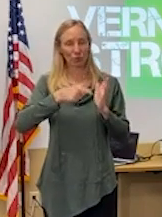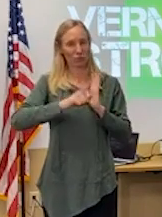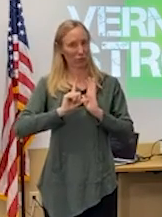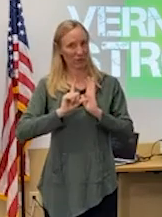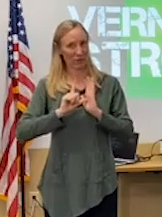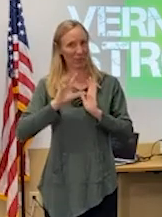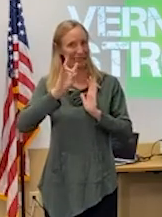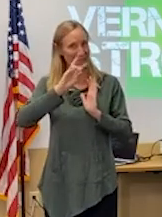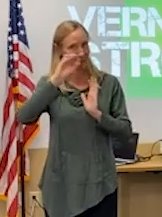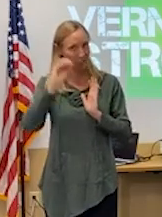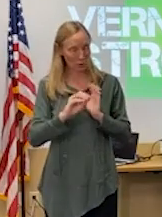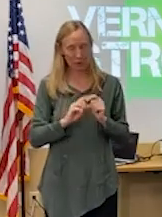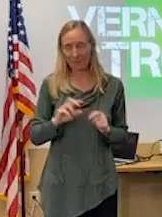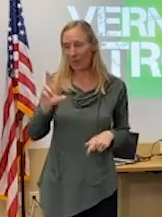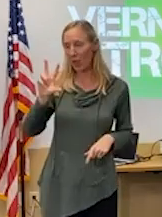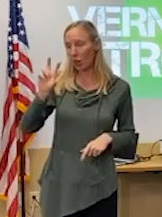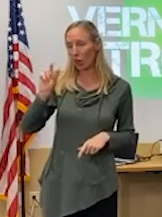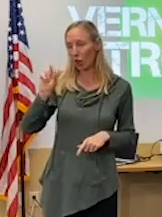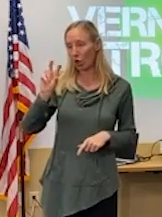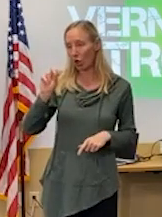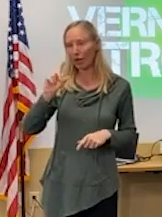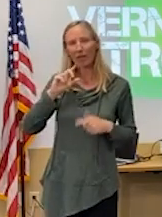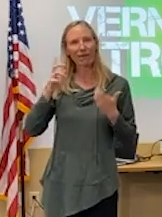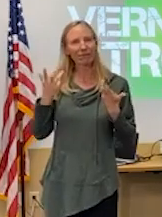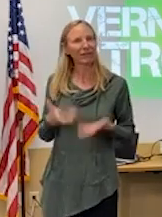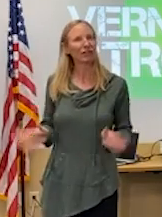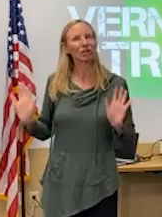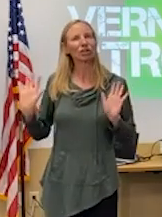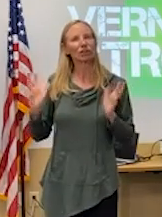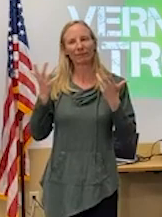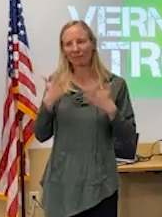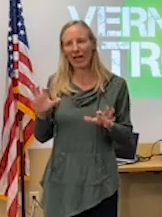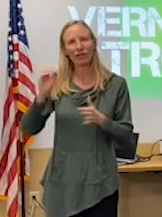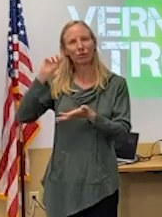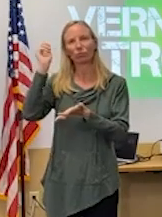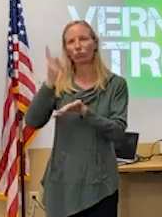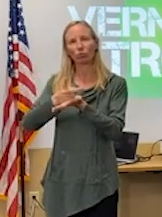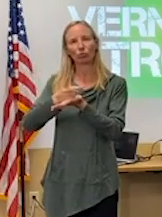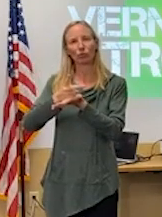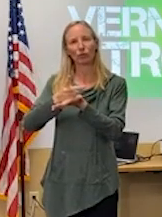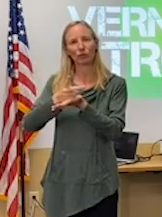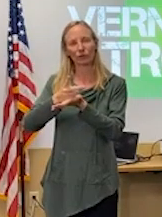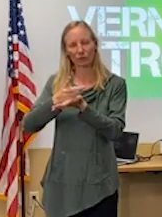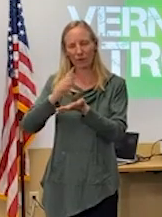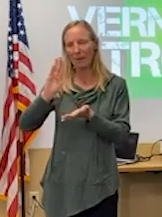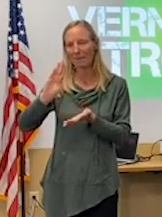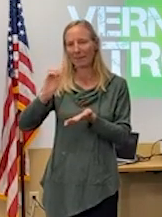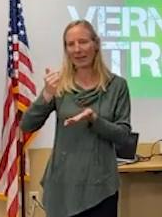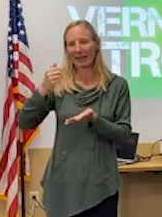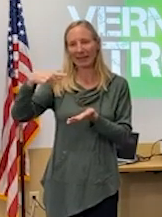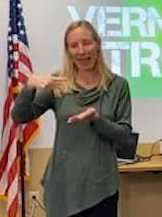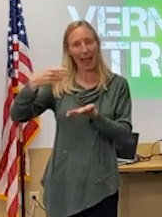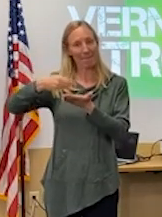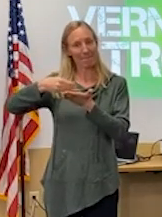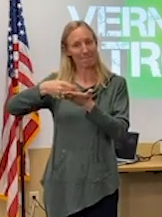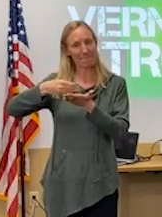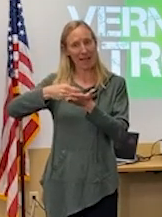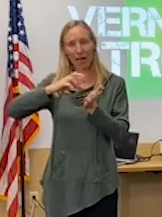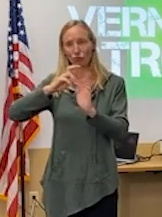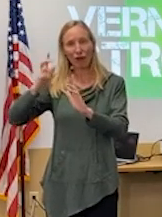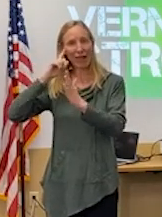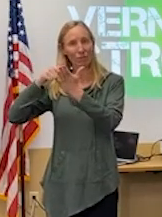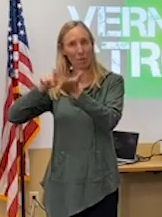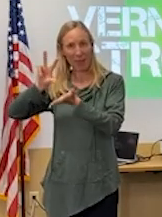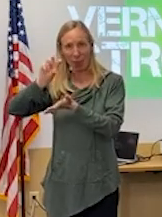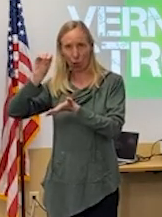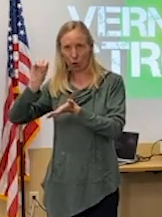reviewed. 30% are completed and approved for a BGAP grant and moved to